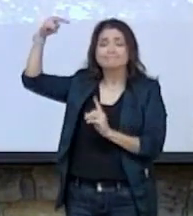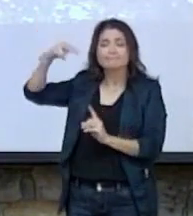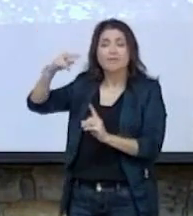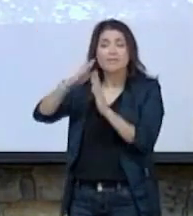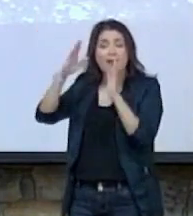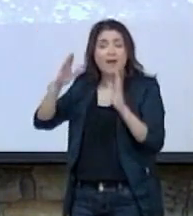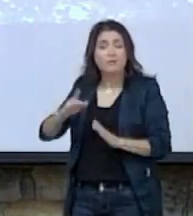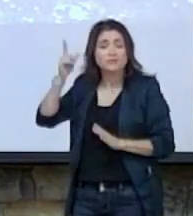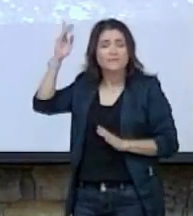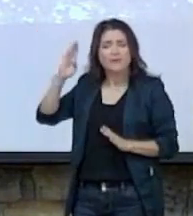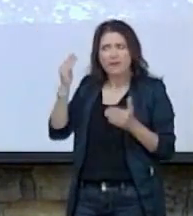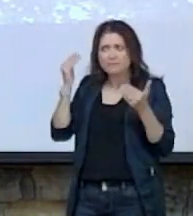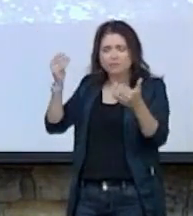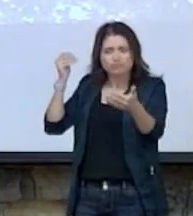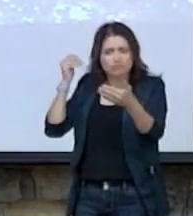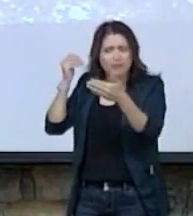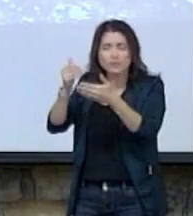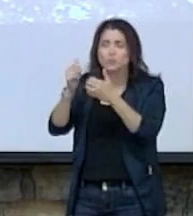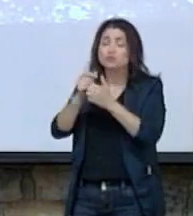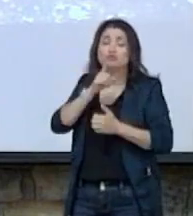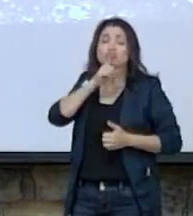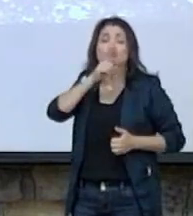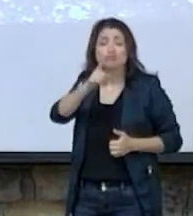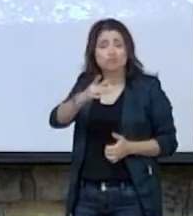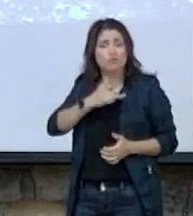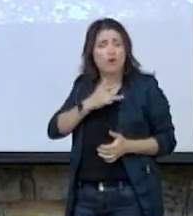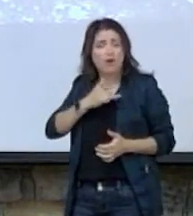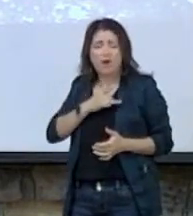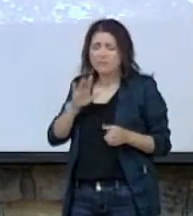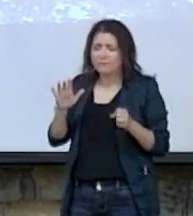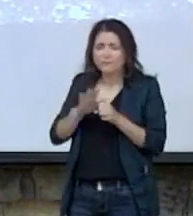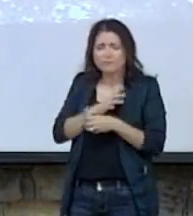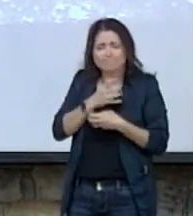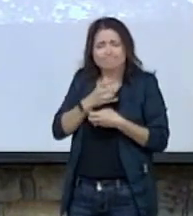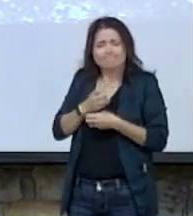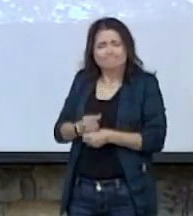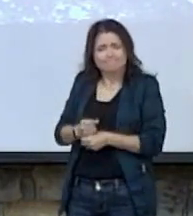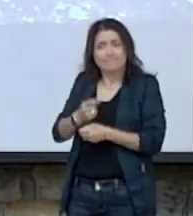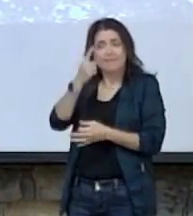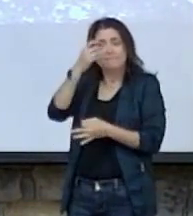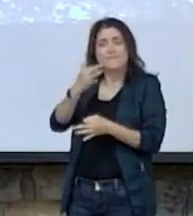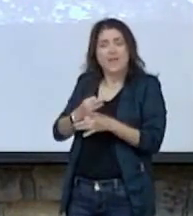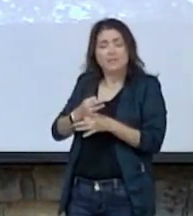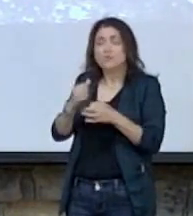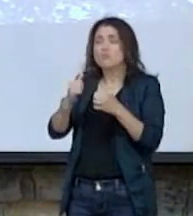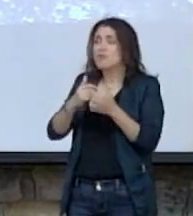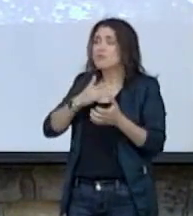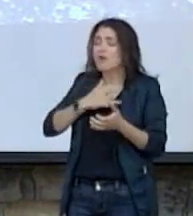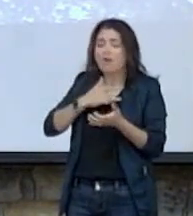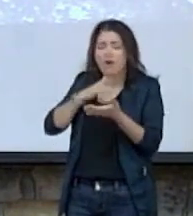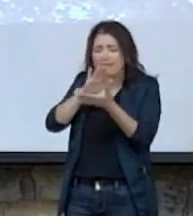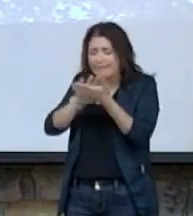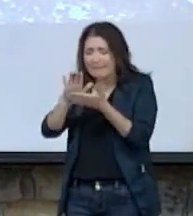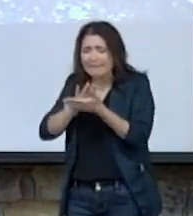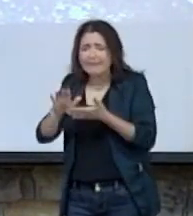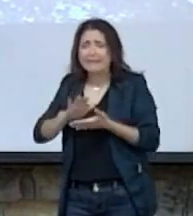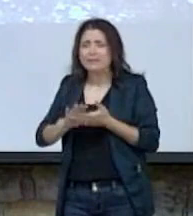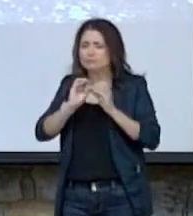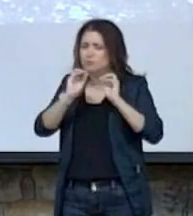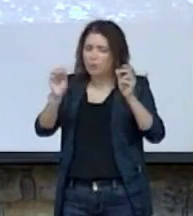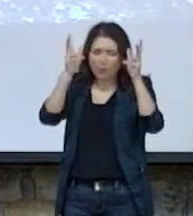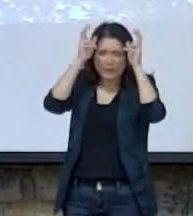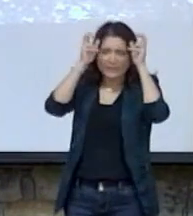draw near with a true heart, in full assurance of faith, with our hearts sprinkled clean from an evil conscience and our